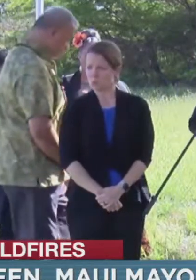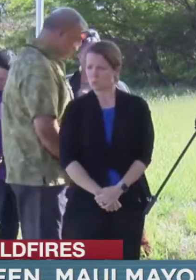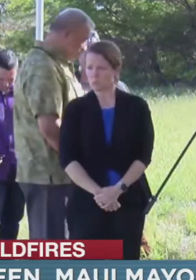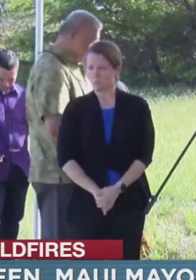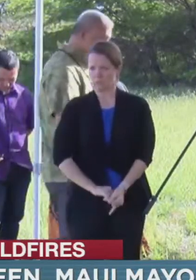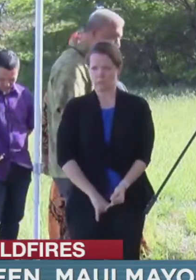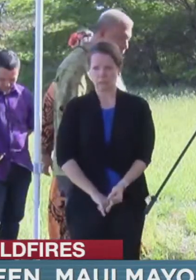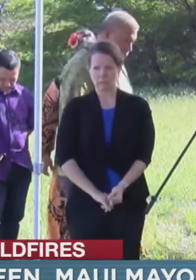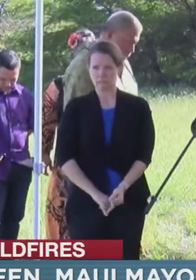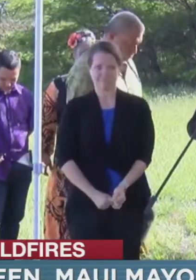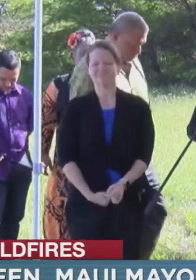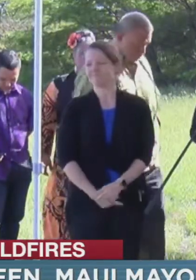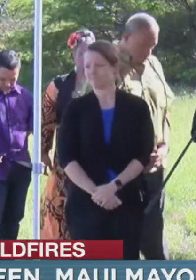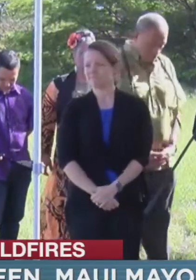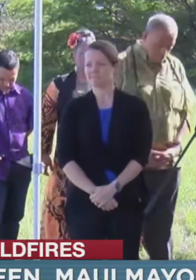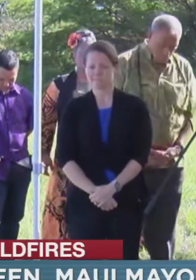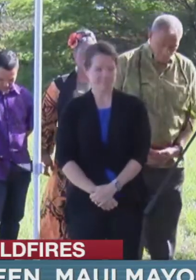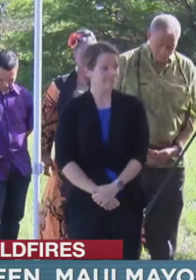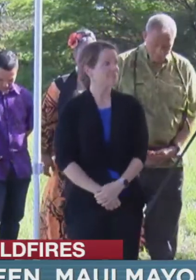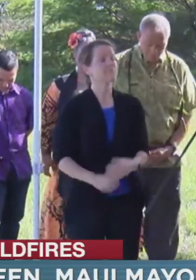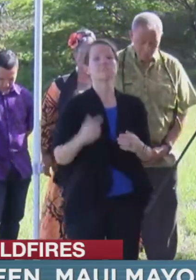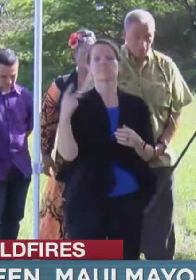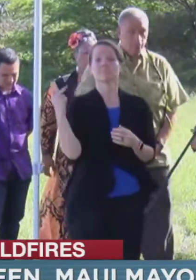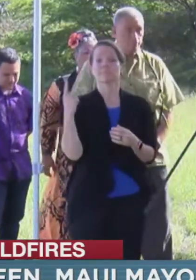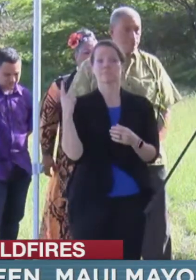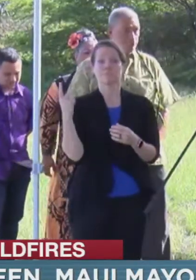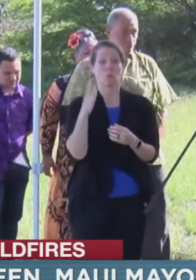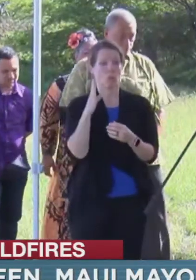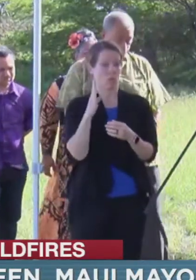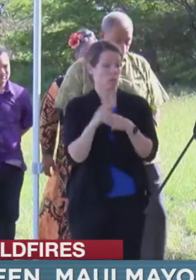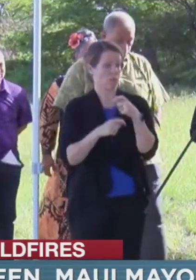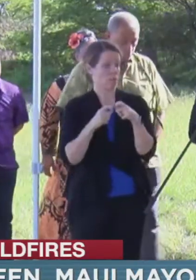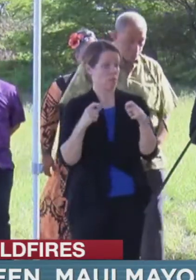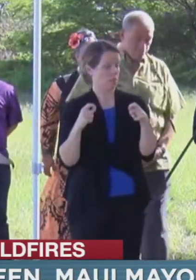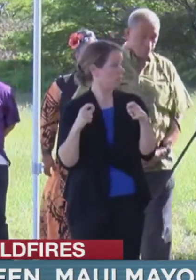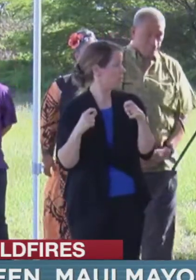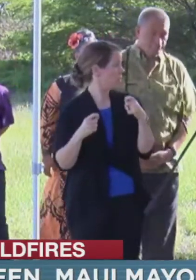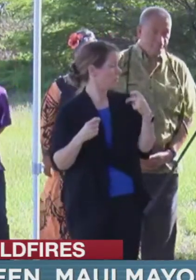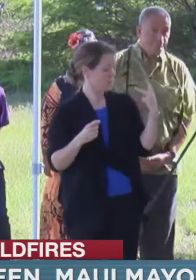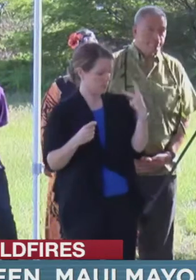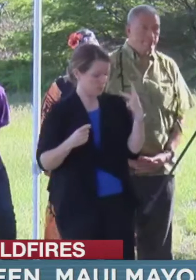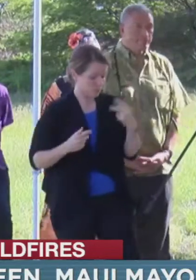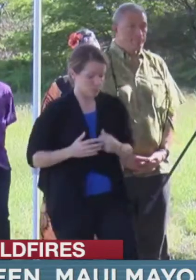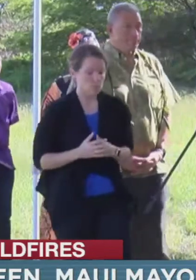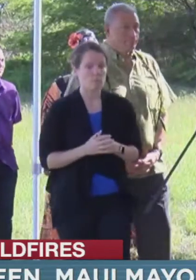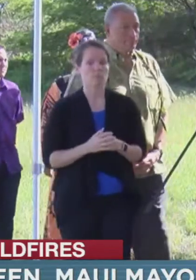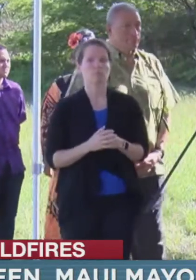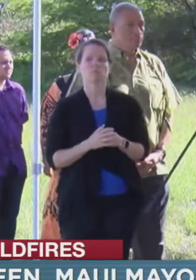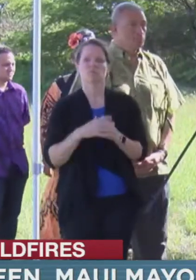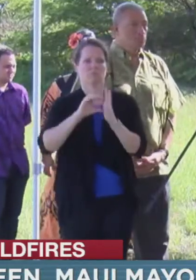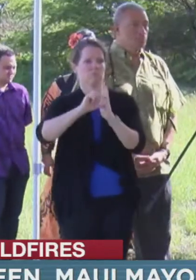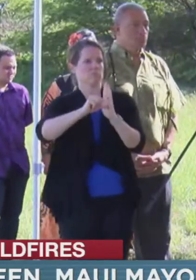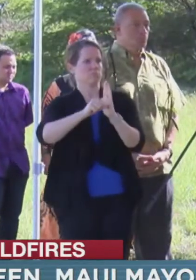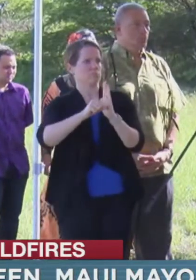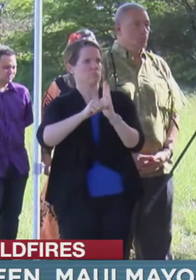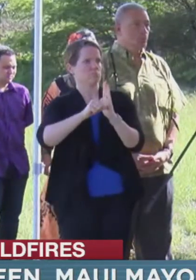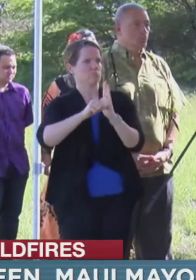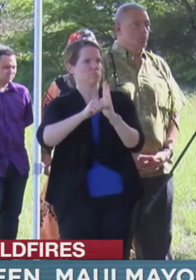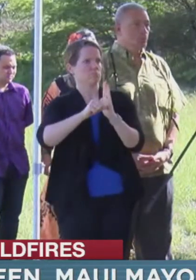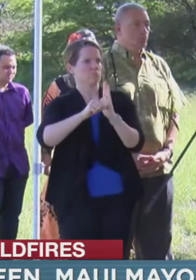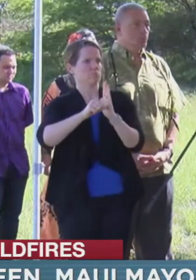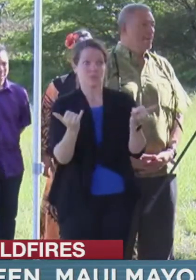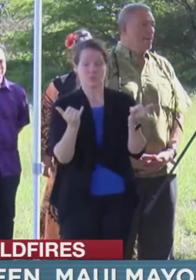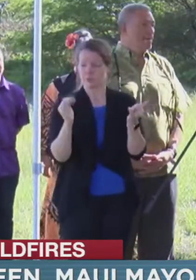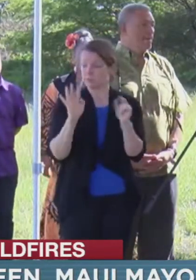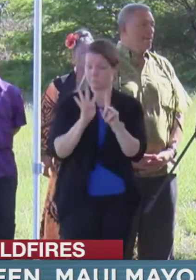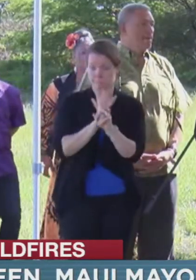So just we're going to close, Mayor and I. Please come, Mayor. The key today is collaboration. Thank you,